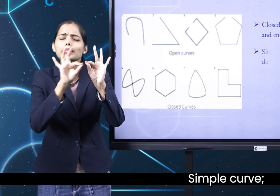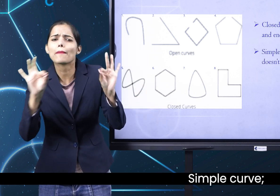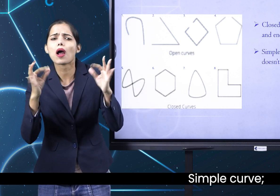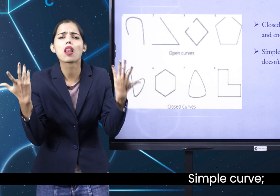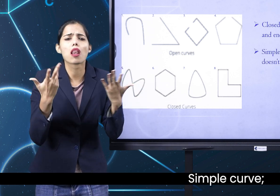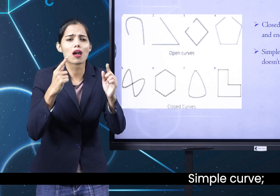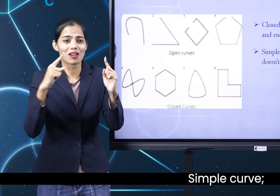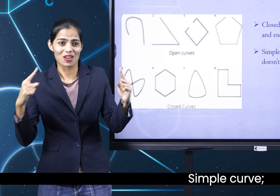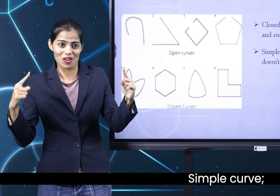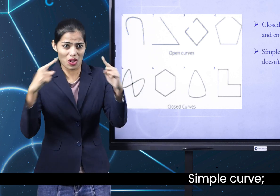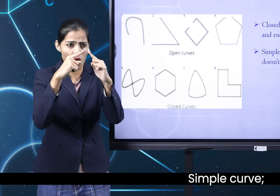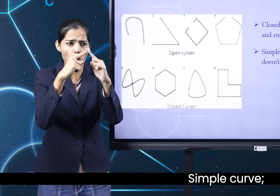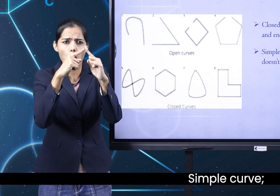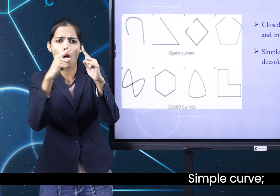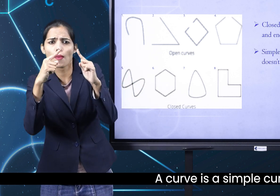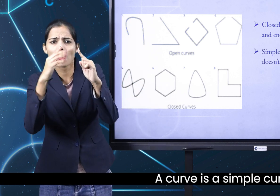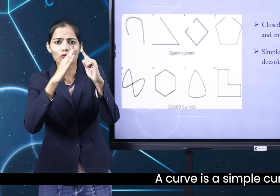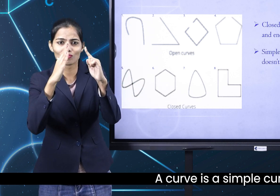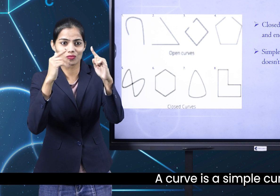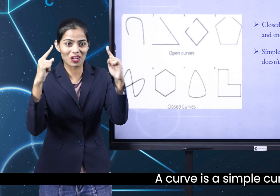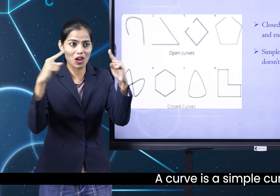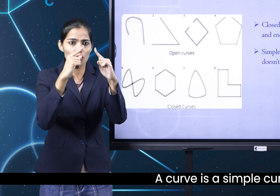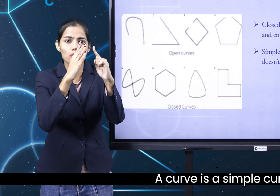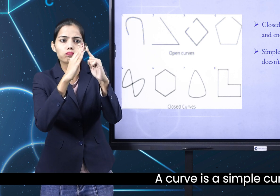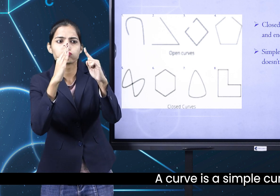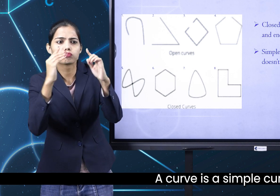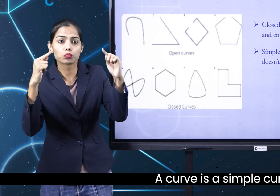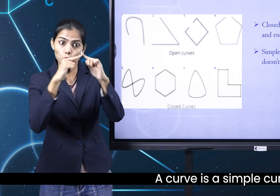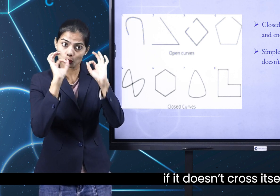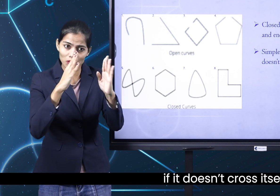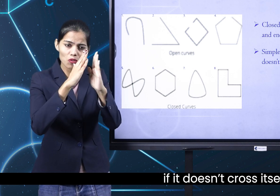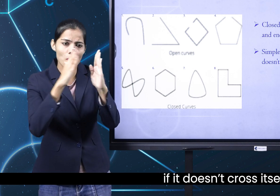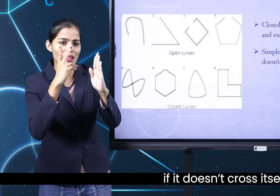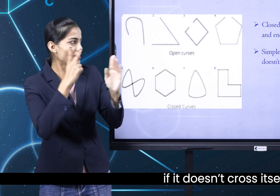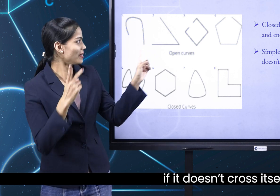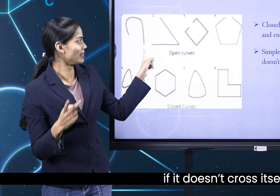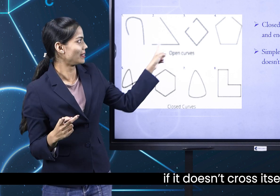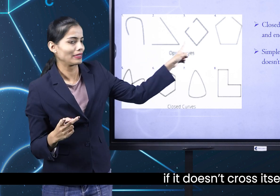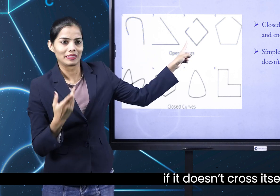Simple curve. A curve is a simple curve if it doesn't cross